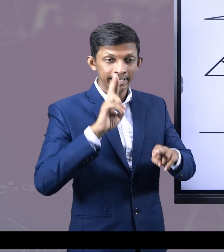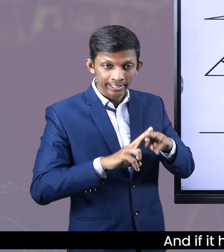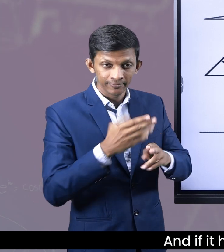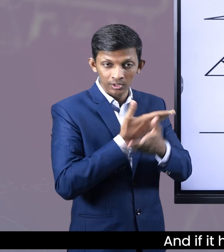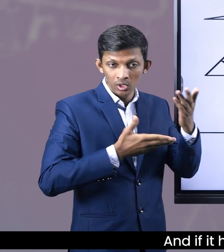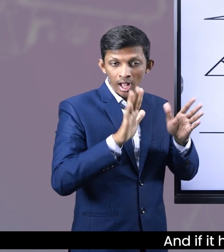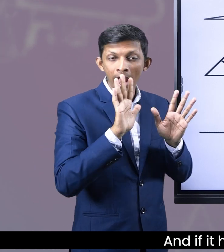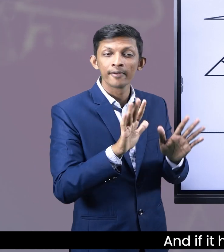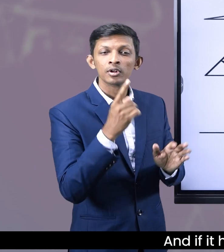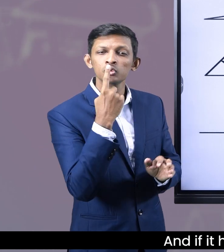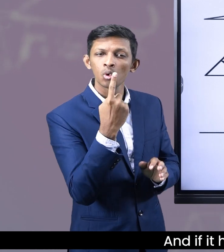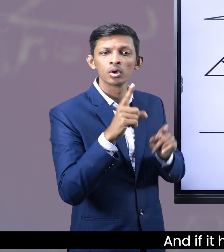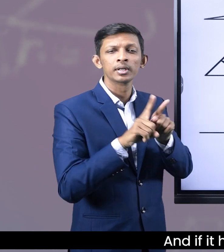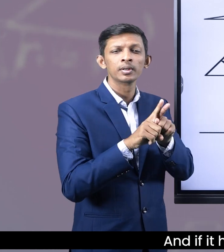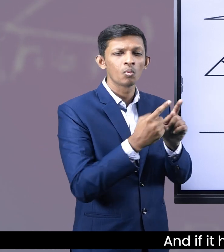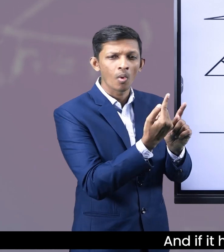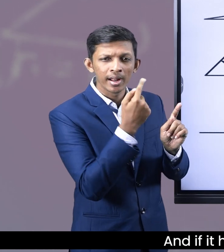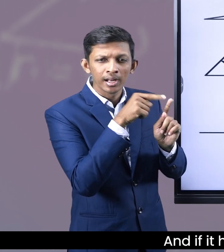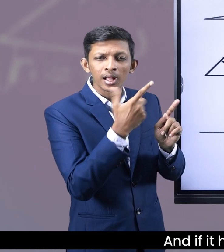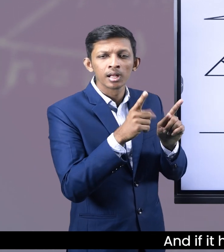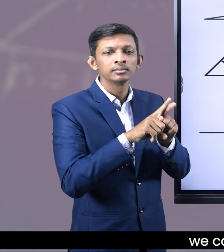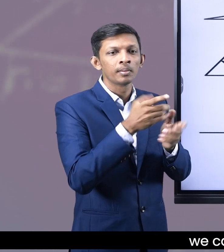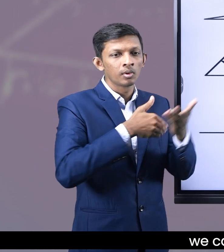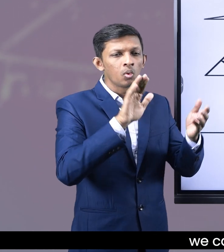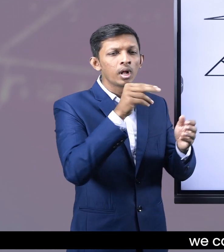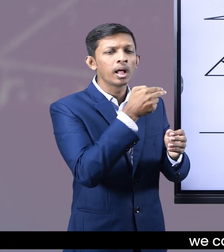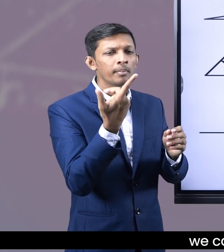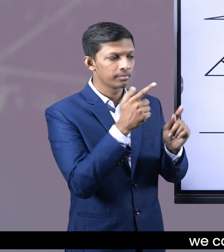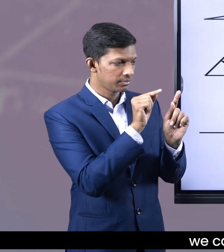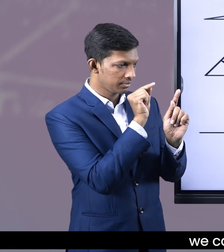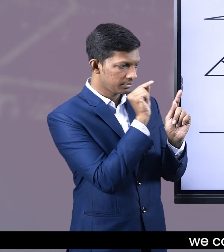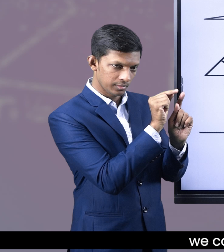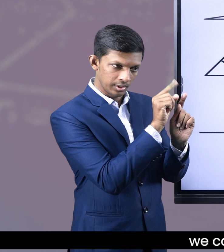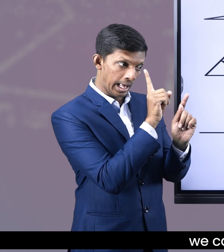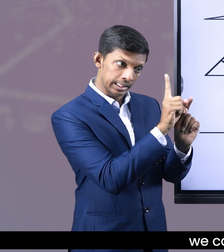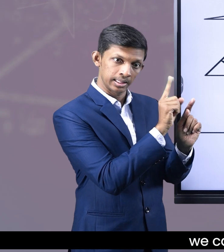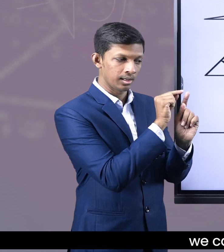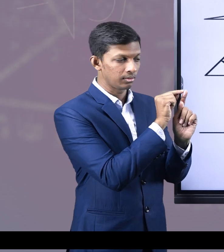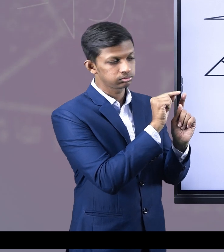And if it has one end and keeps going, we call it a ray, like a sunbeam shining